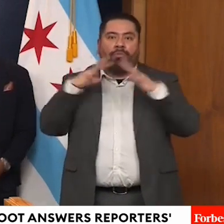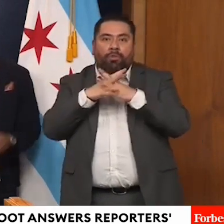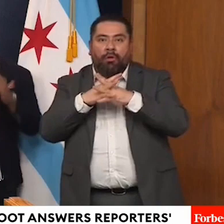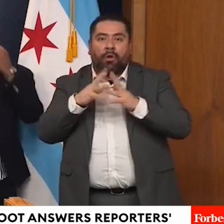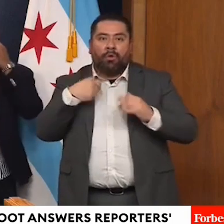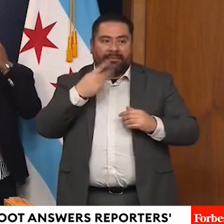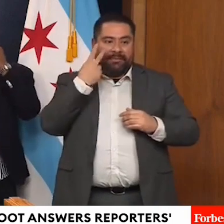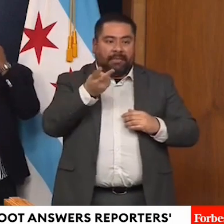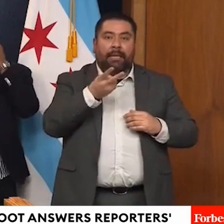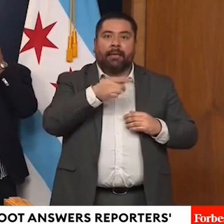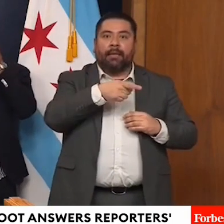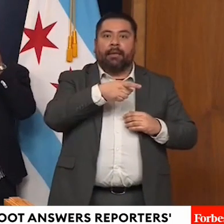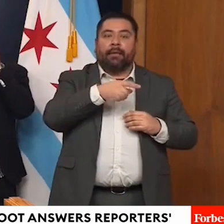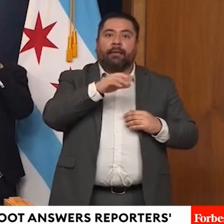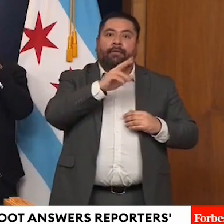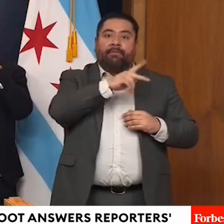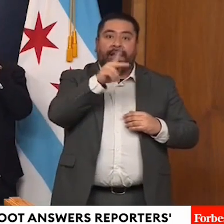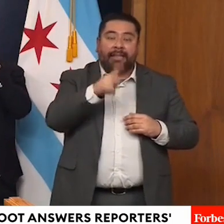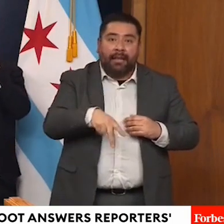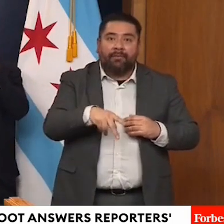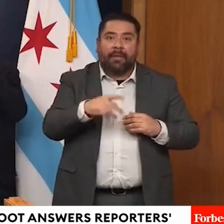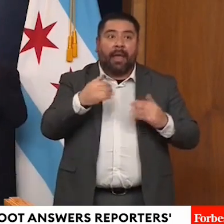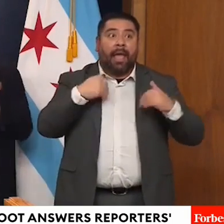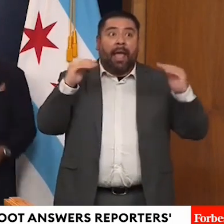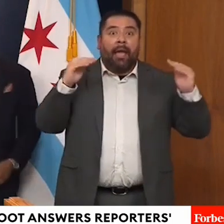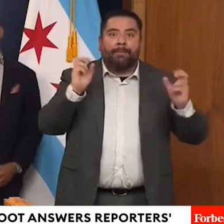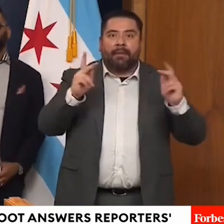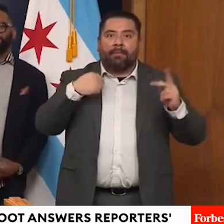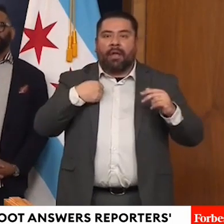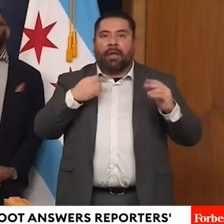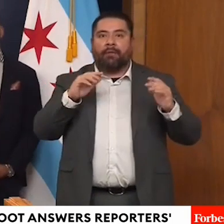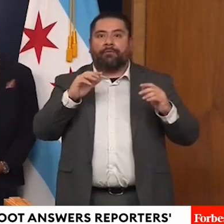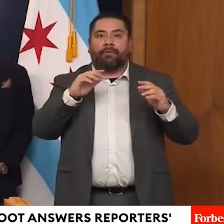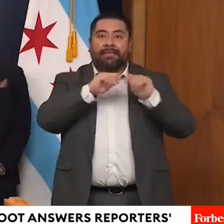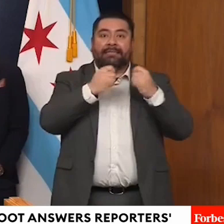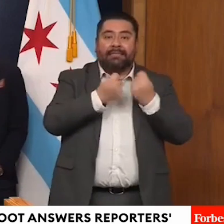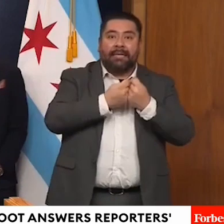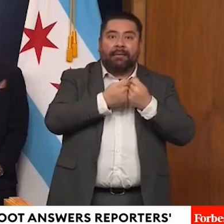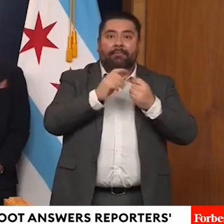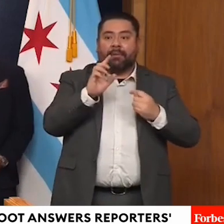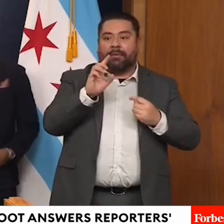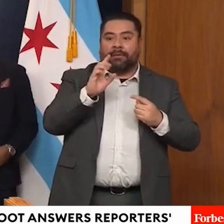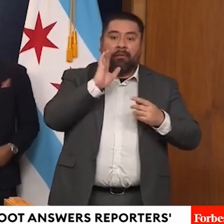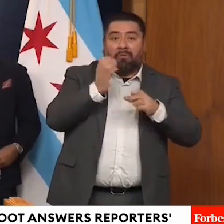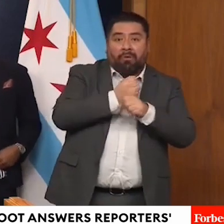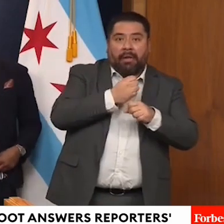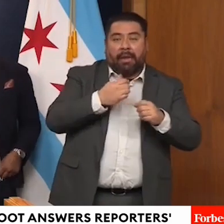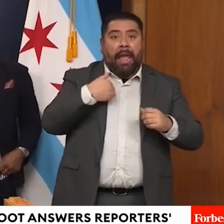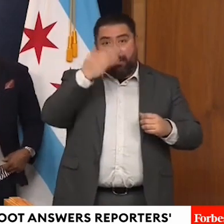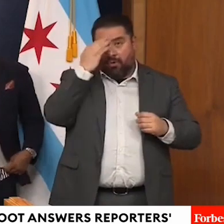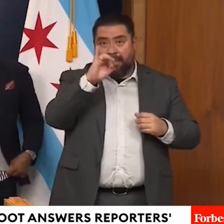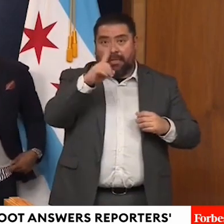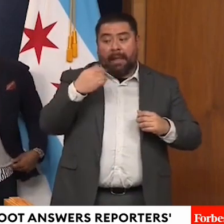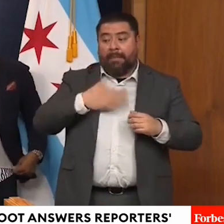in Philadelphia. Hopes dash. I think a lot of people felt like Philly was a team of destiny. I know I did. I'm happy for the